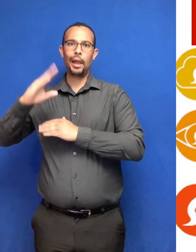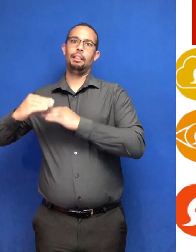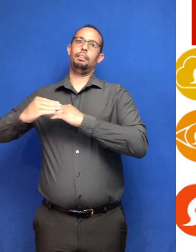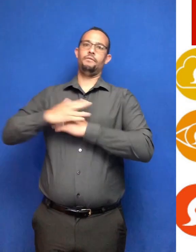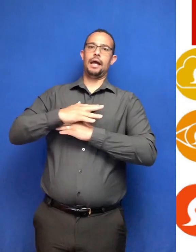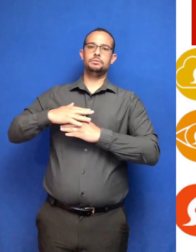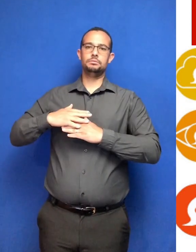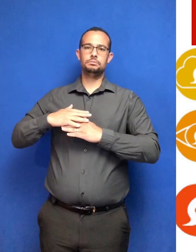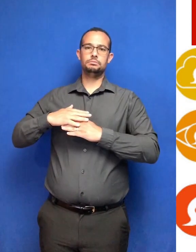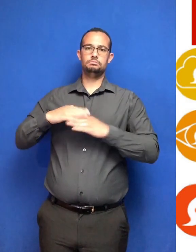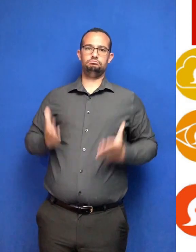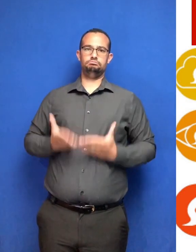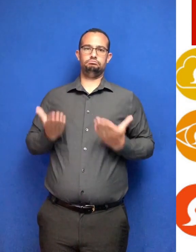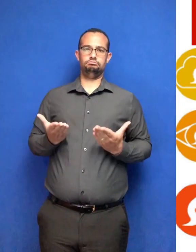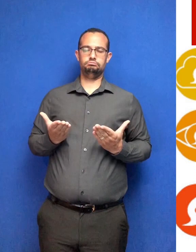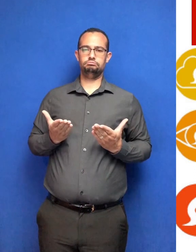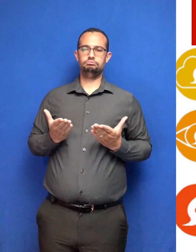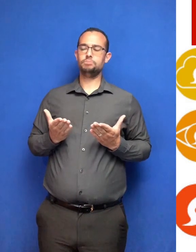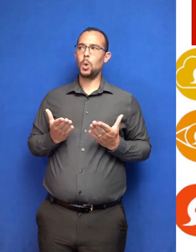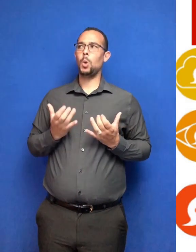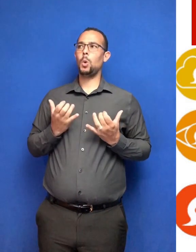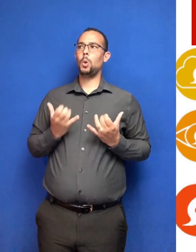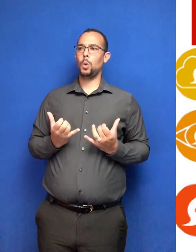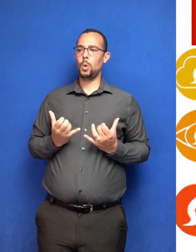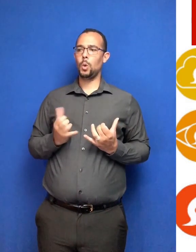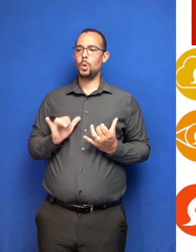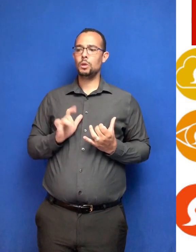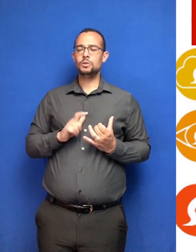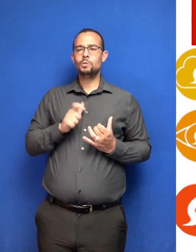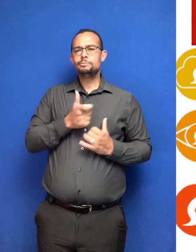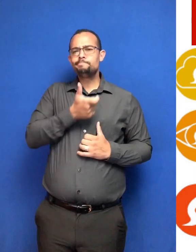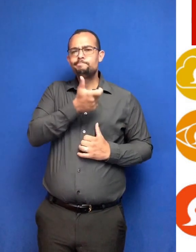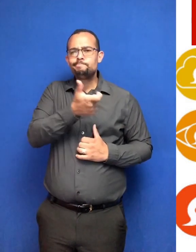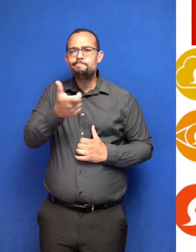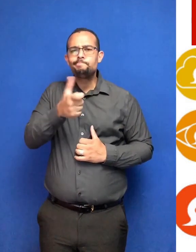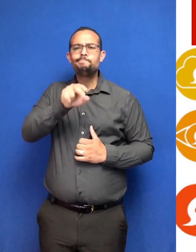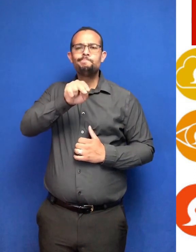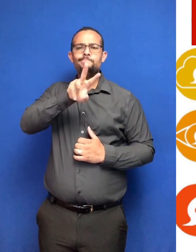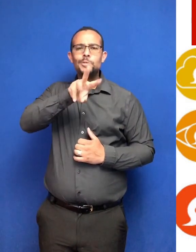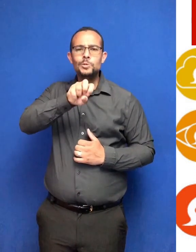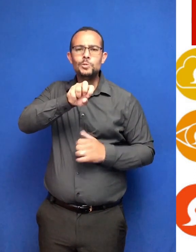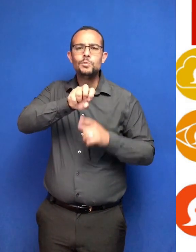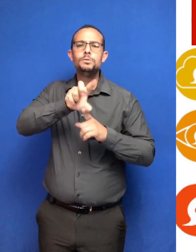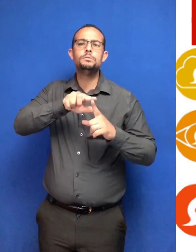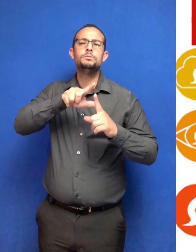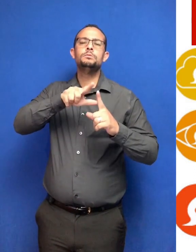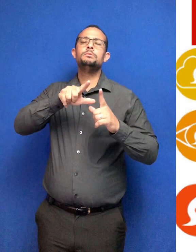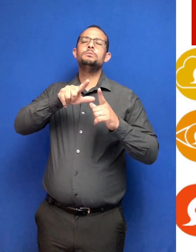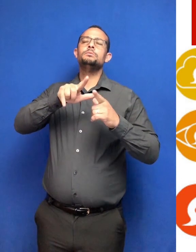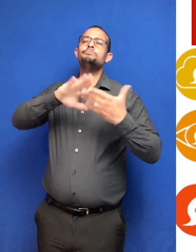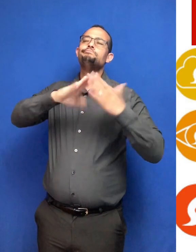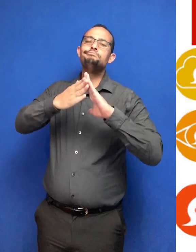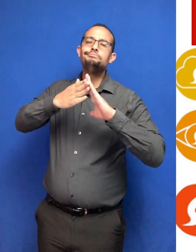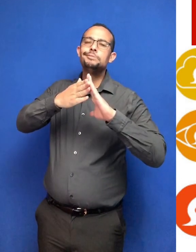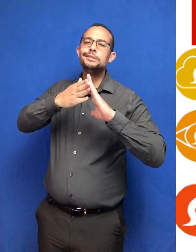area. It's important that we stay connected to the news sources and whatever outlets with